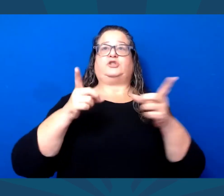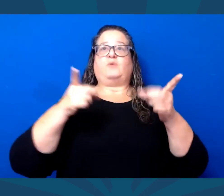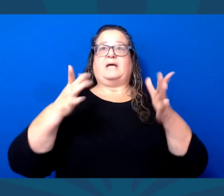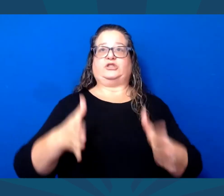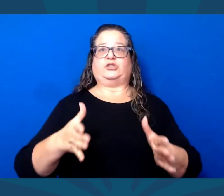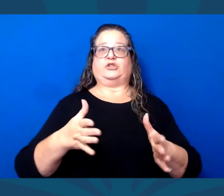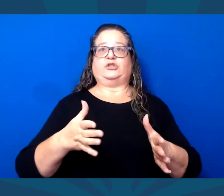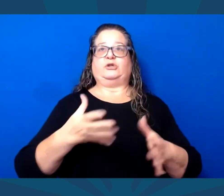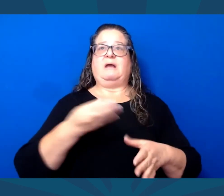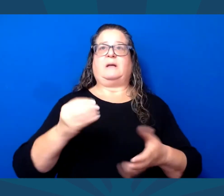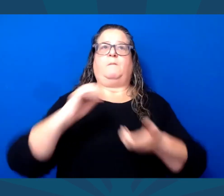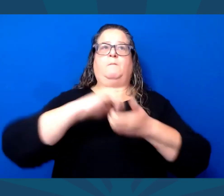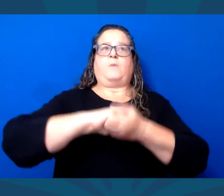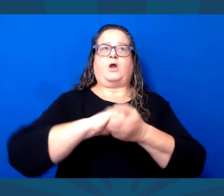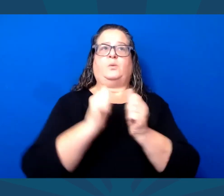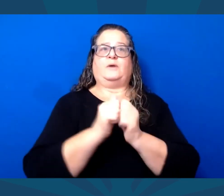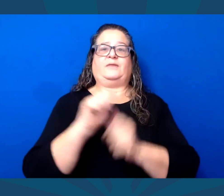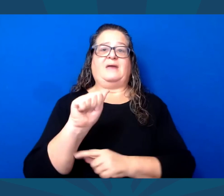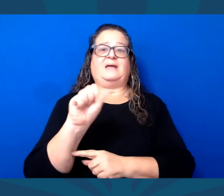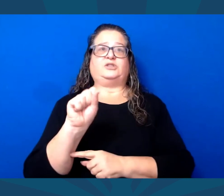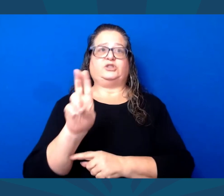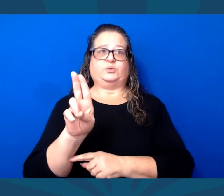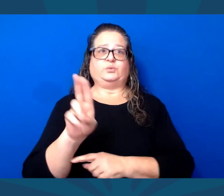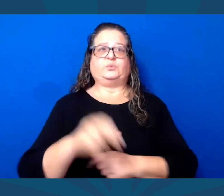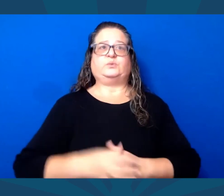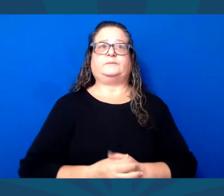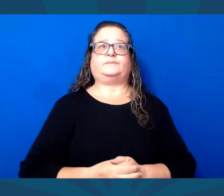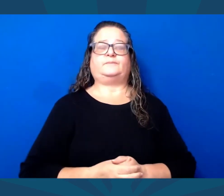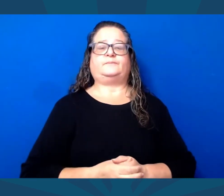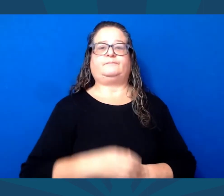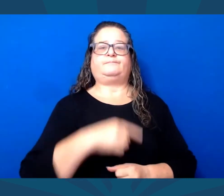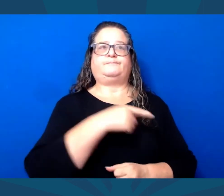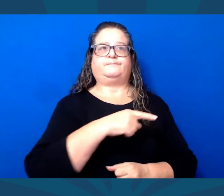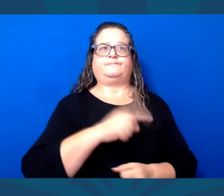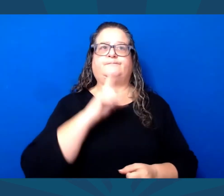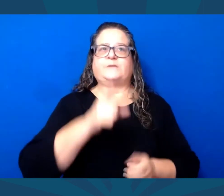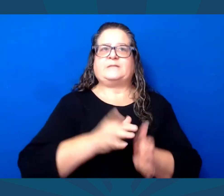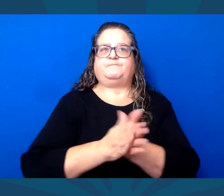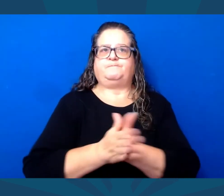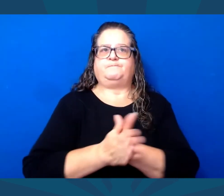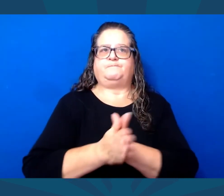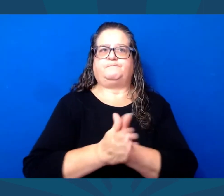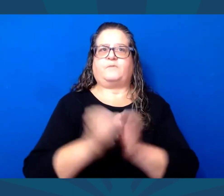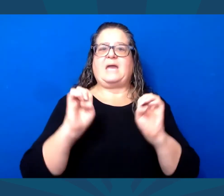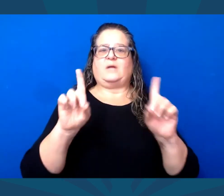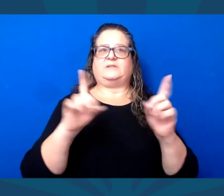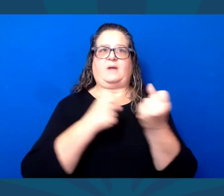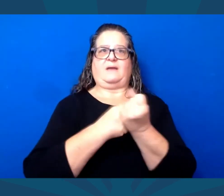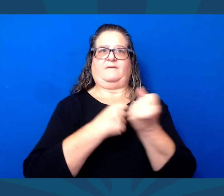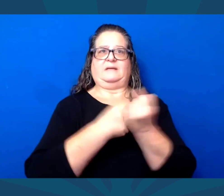director of educational outreach and partnerships at Arizona State University.